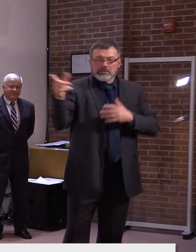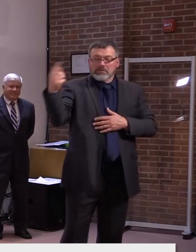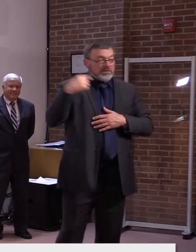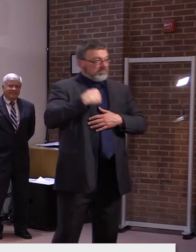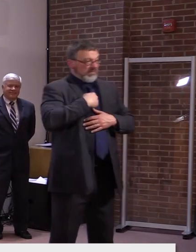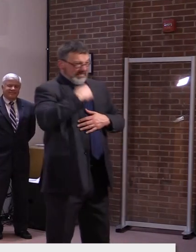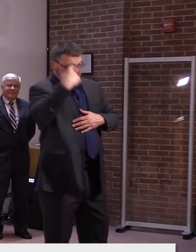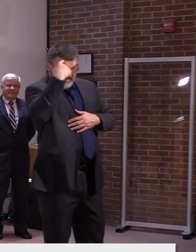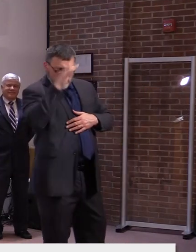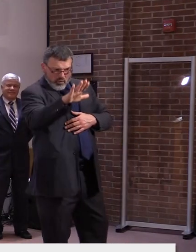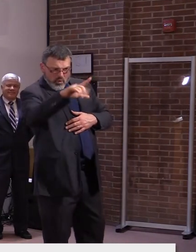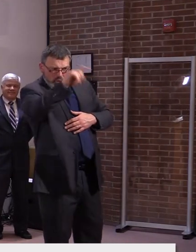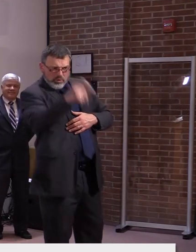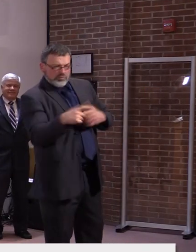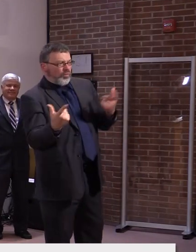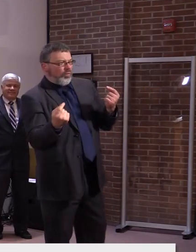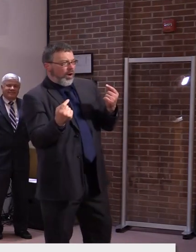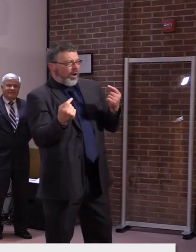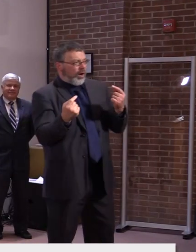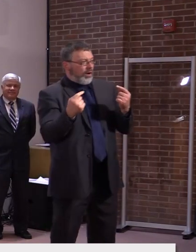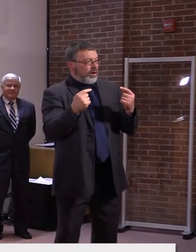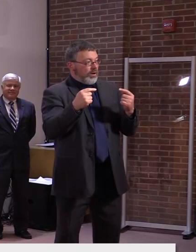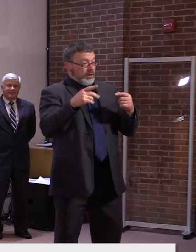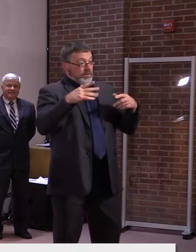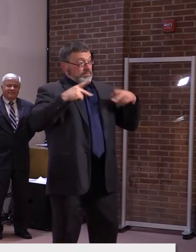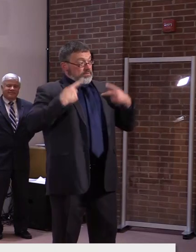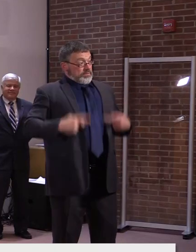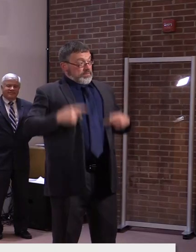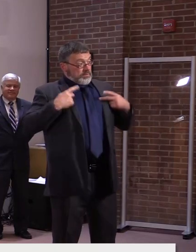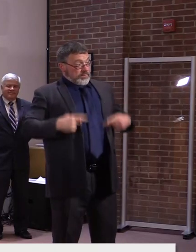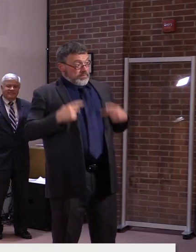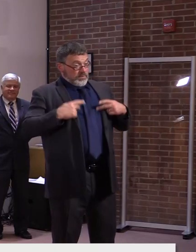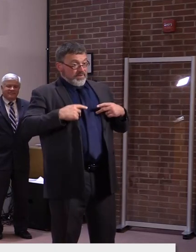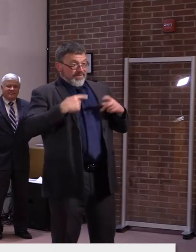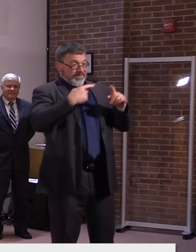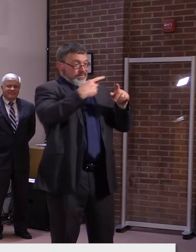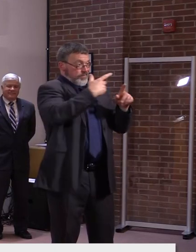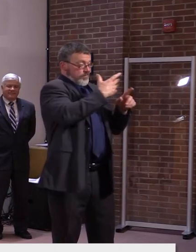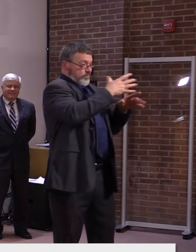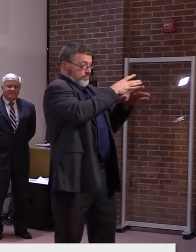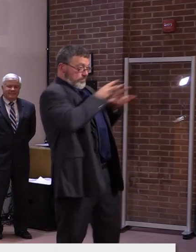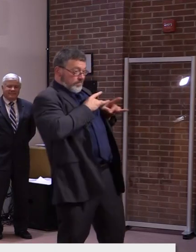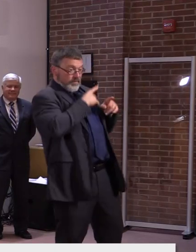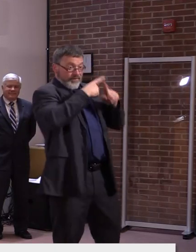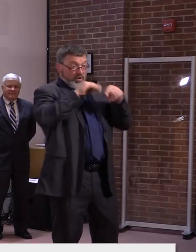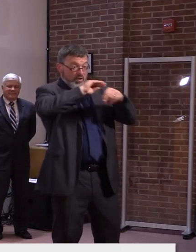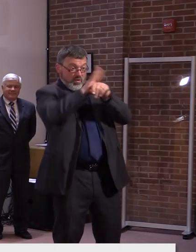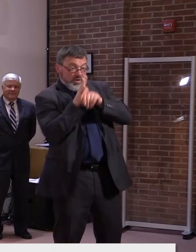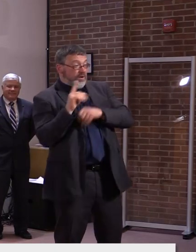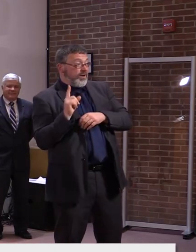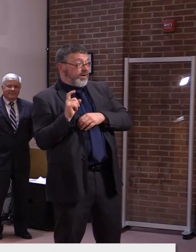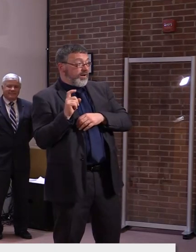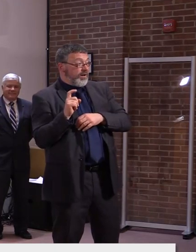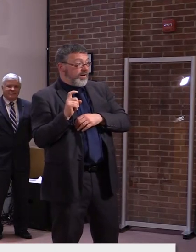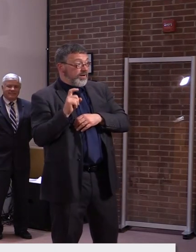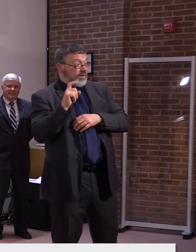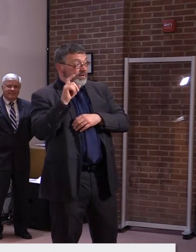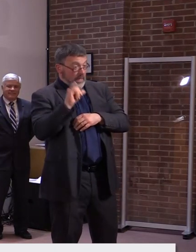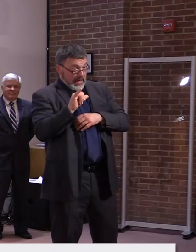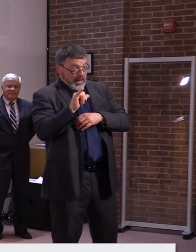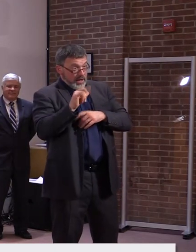is about pneumonia from coronavirus and how is that driving hospitalization rates and deaths?